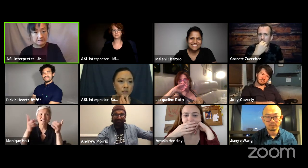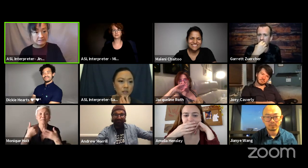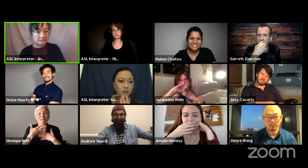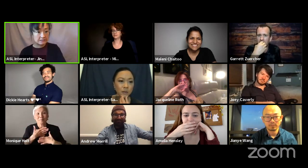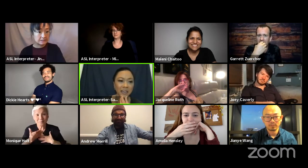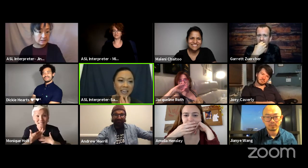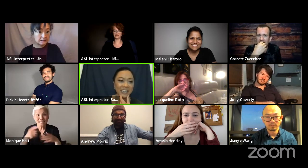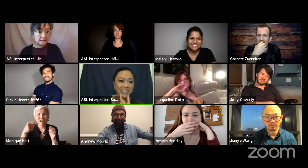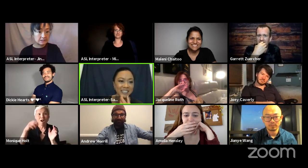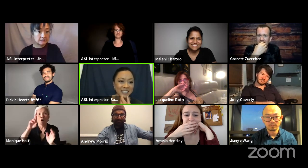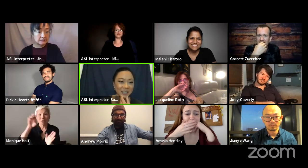Okay.